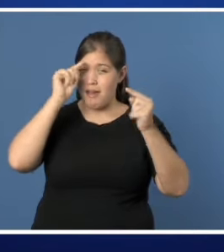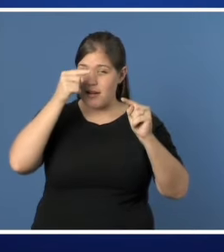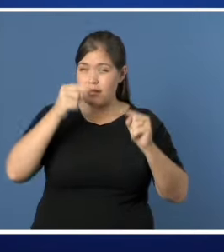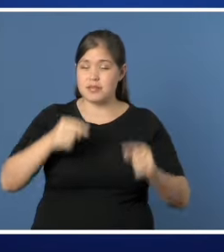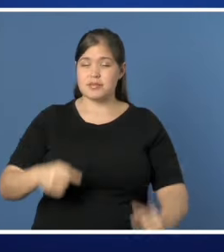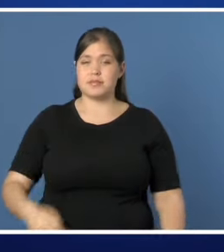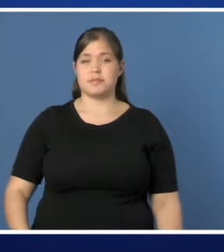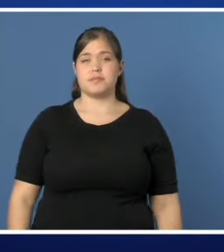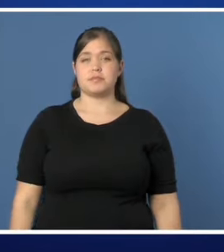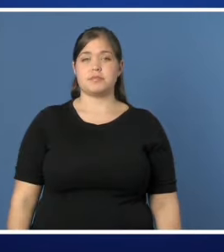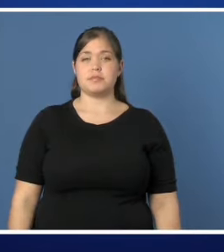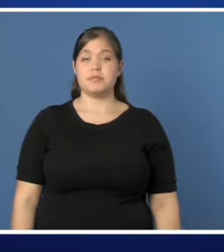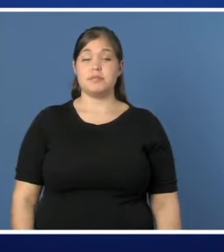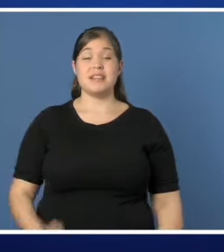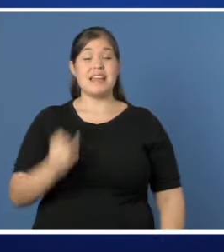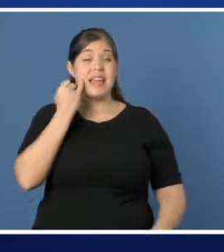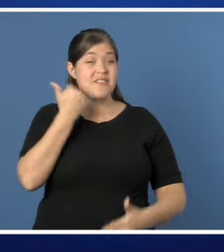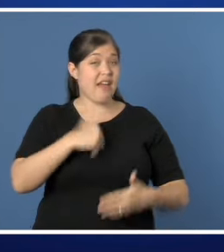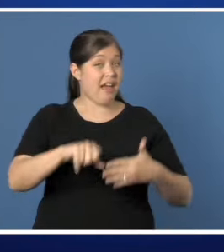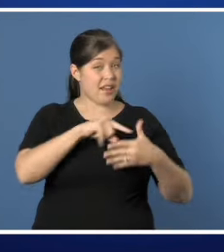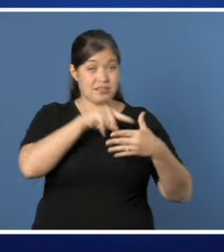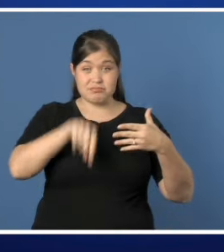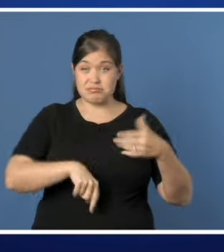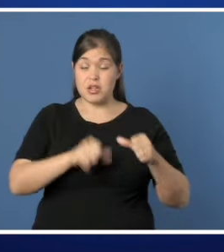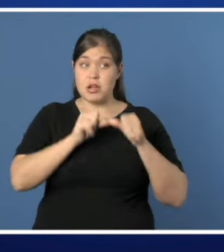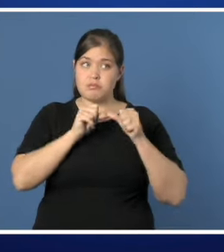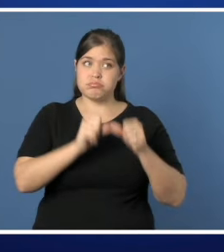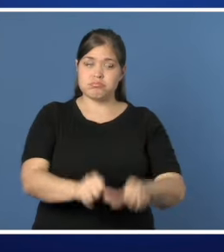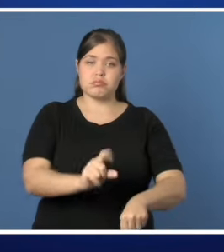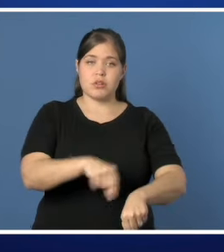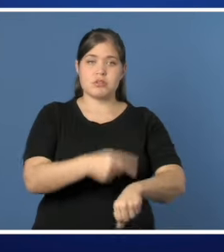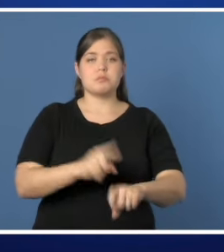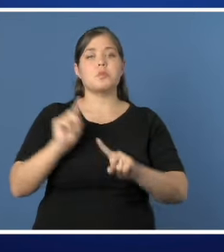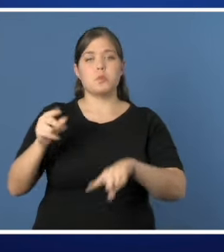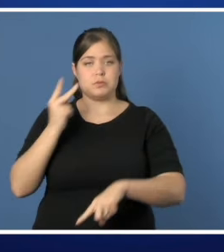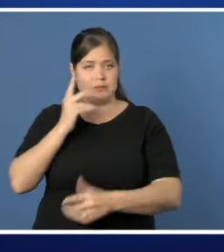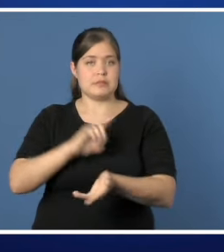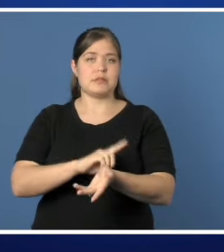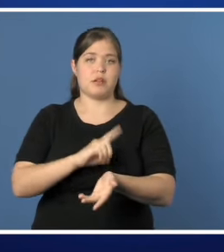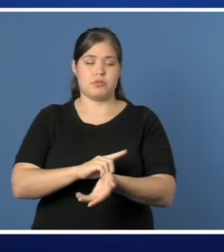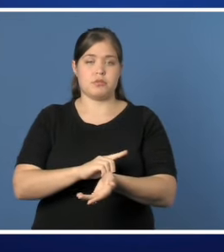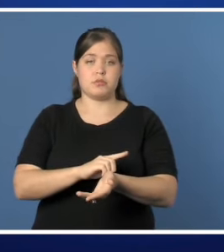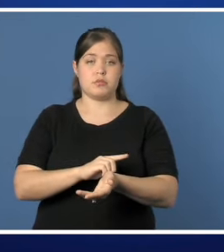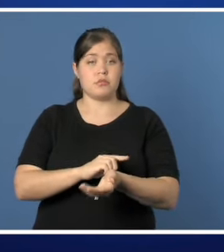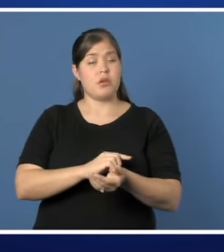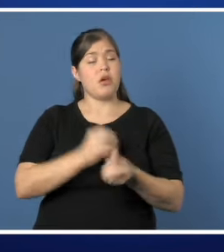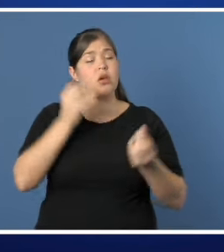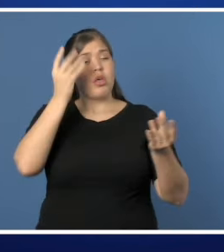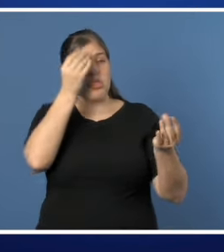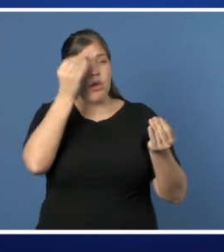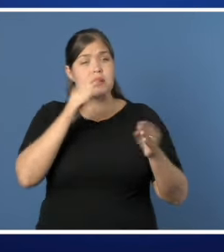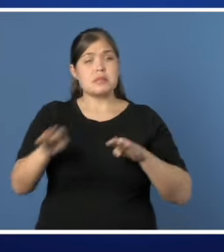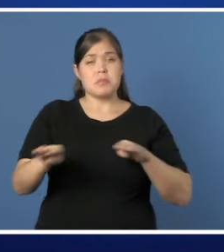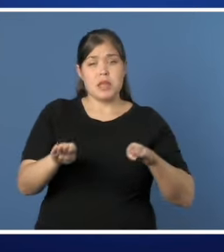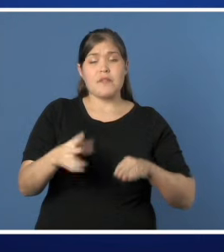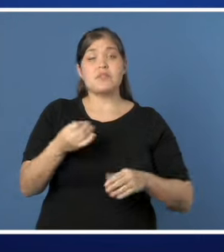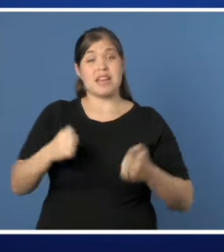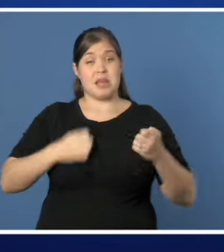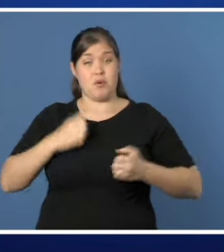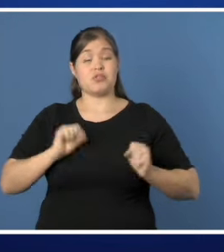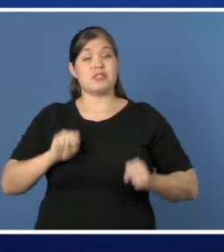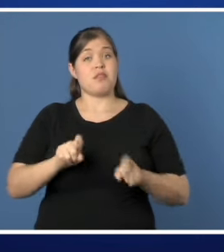Headaches Seek medical attention if any of these symptoms persist. Thoughts, behaviors,